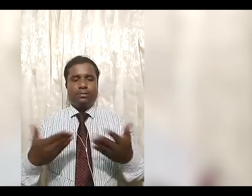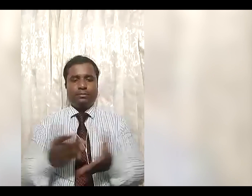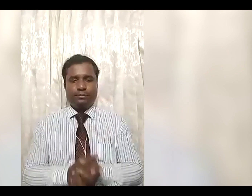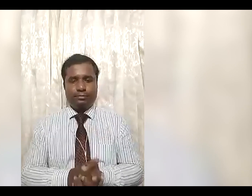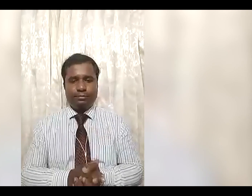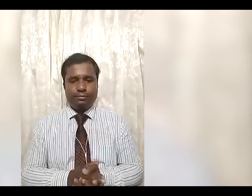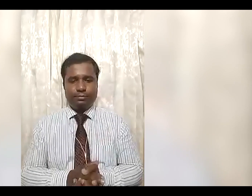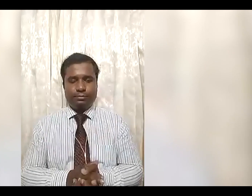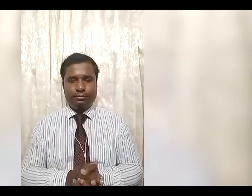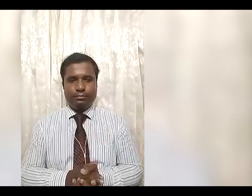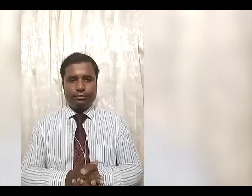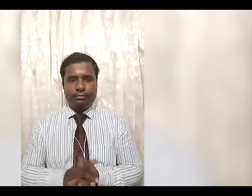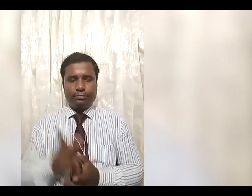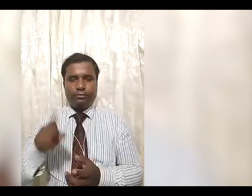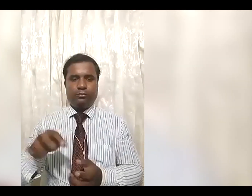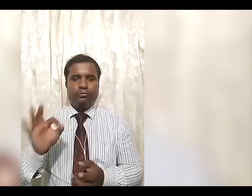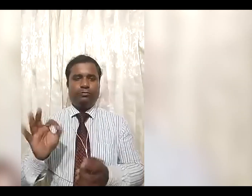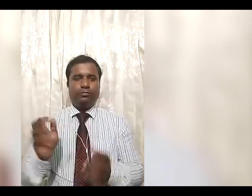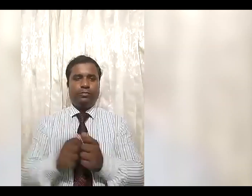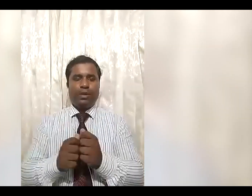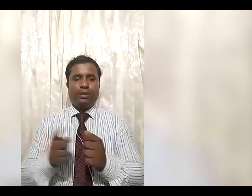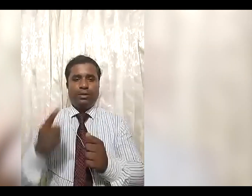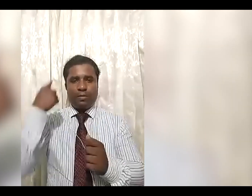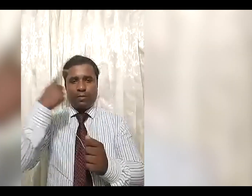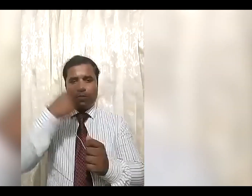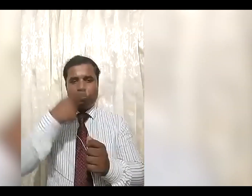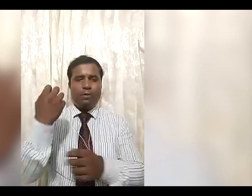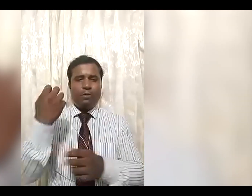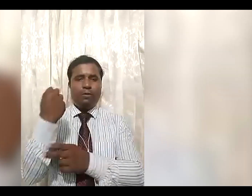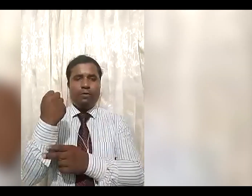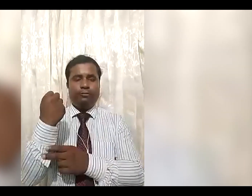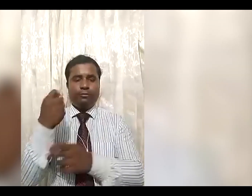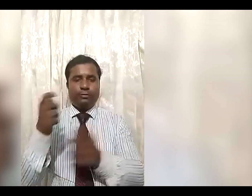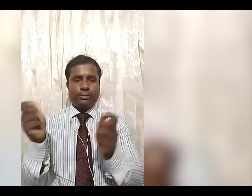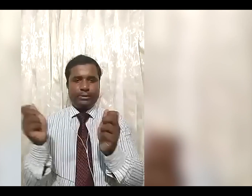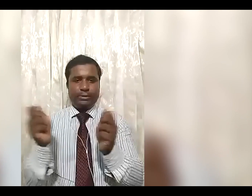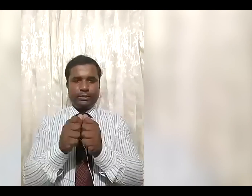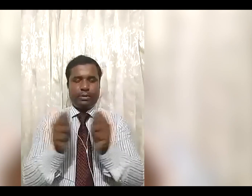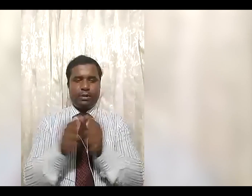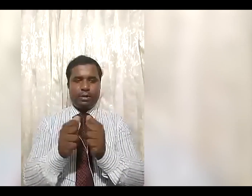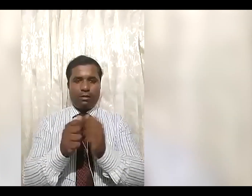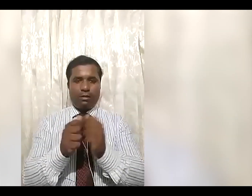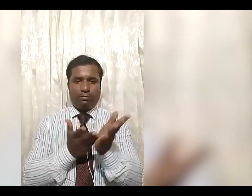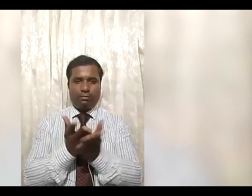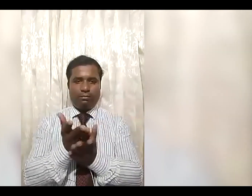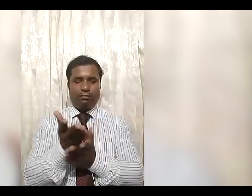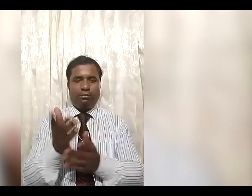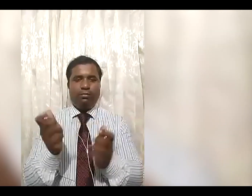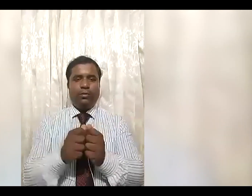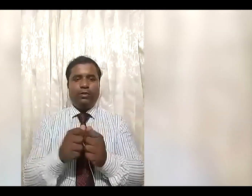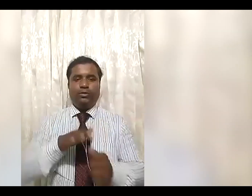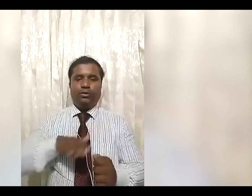recognizes universal human rights and works toward full inclusion